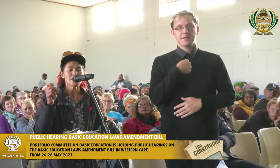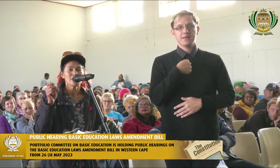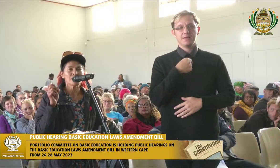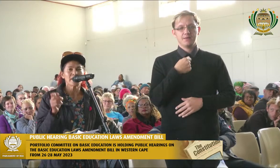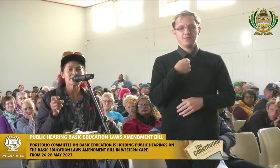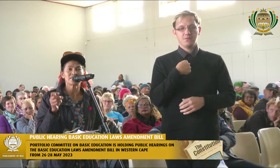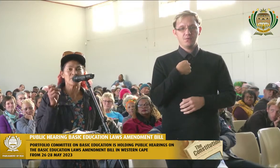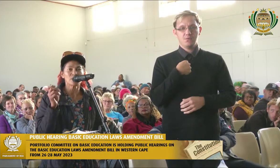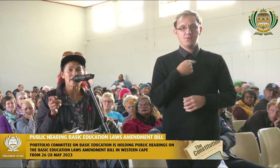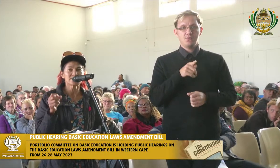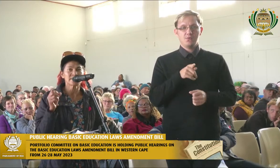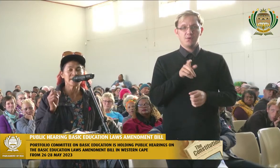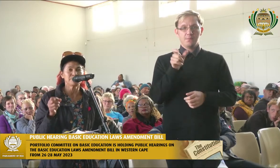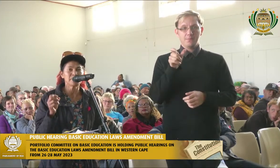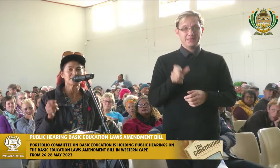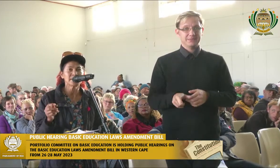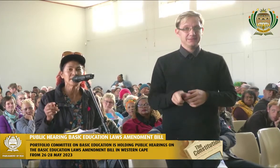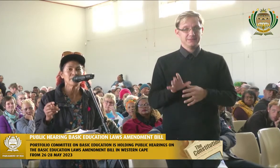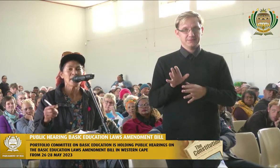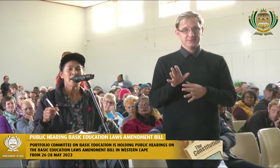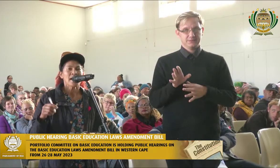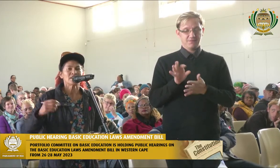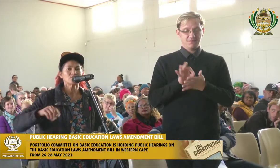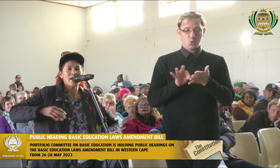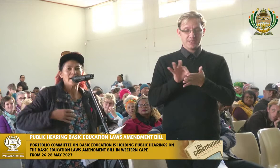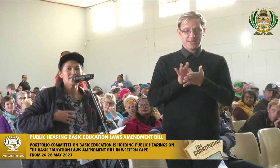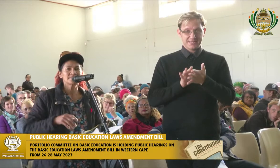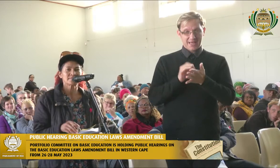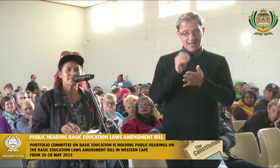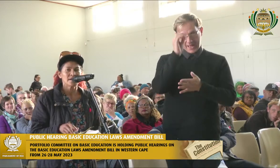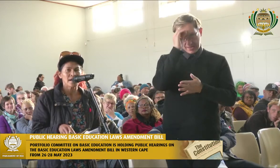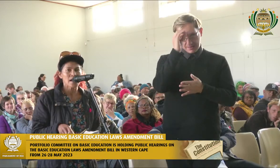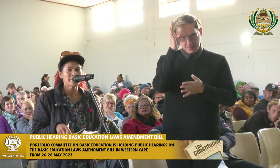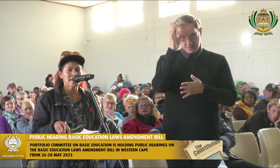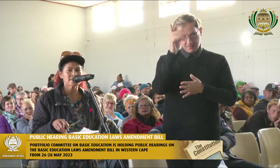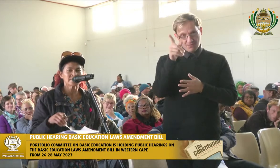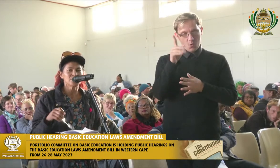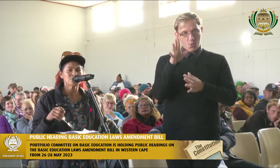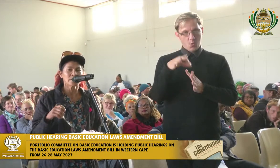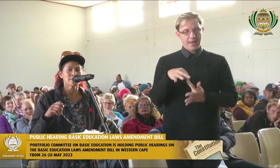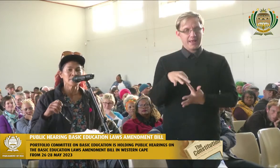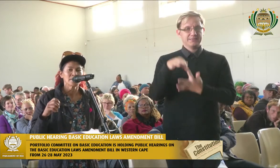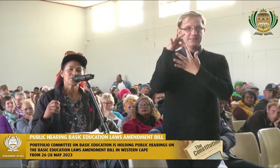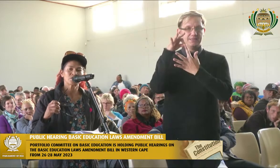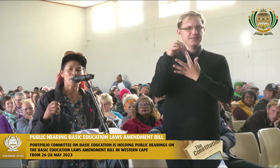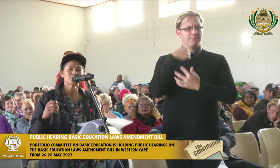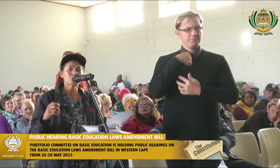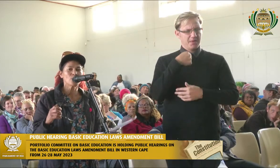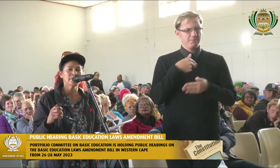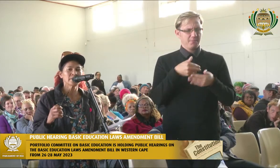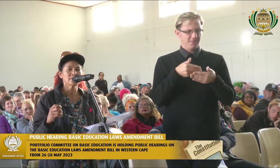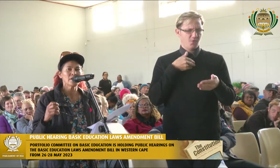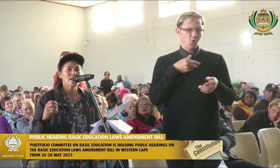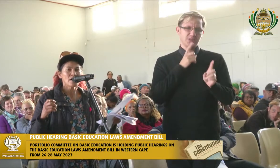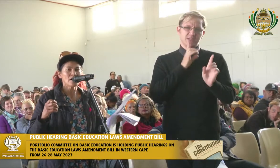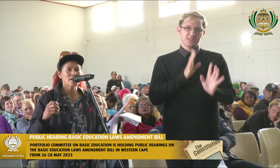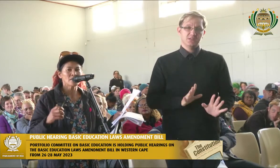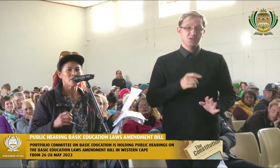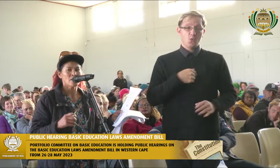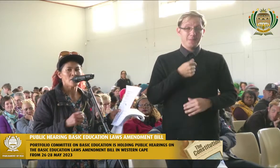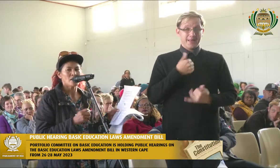Academy for Excellence Foundation, NPC, as well as I'm an ex-teacher. So I'm talking